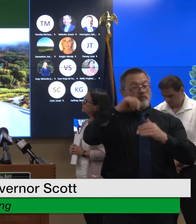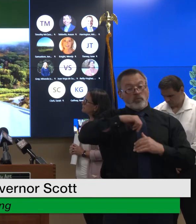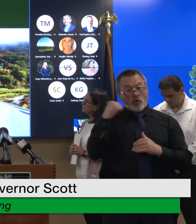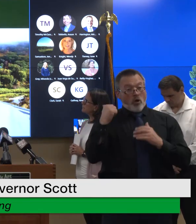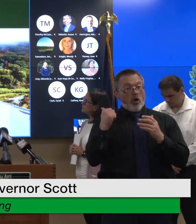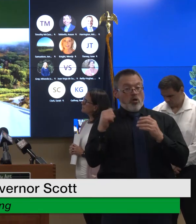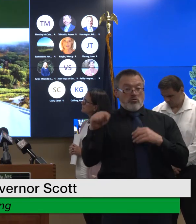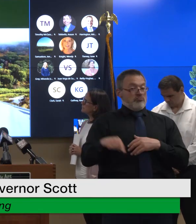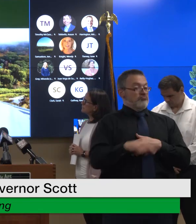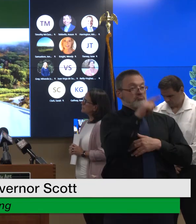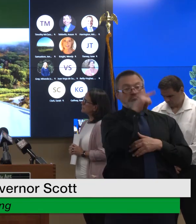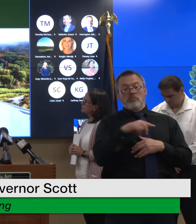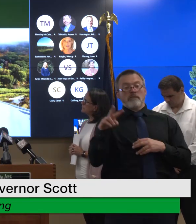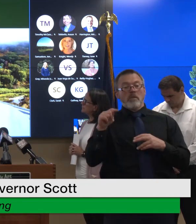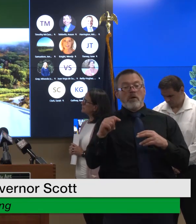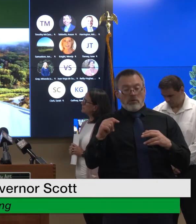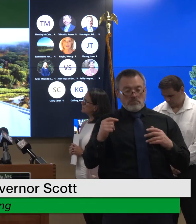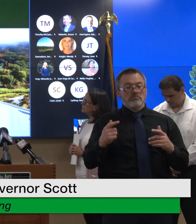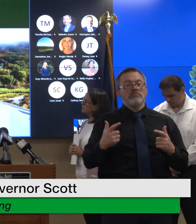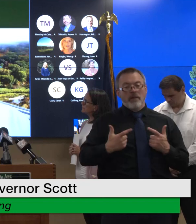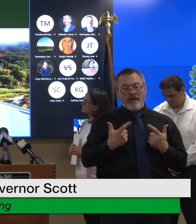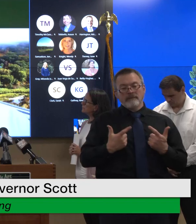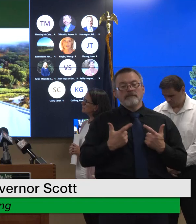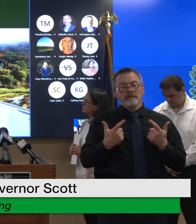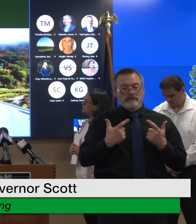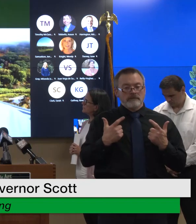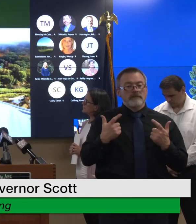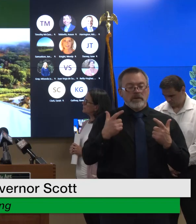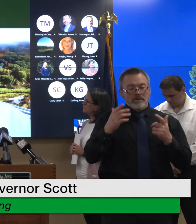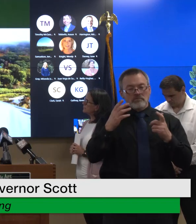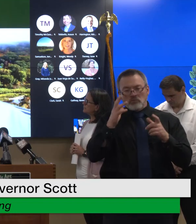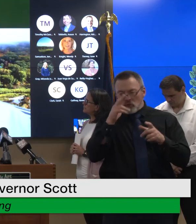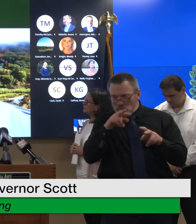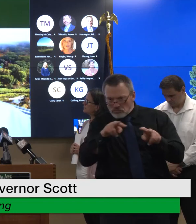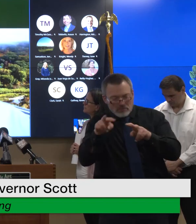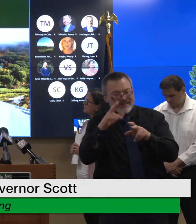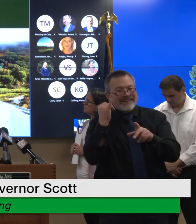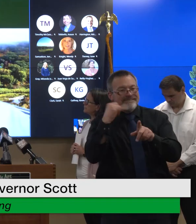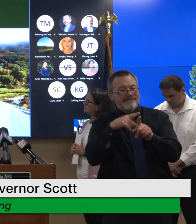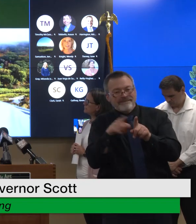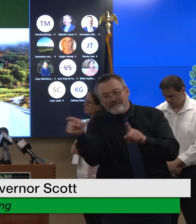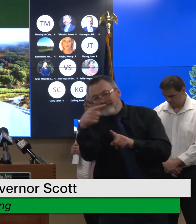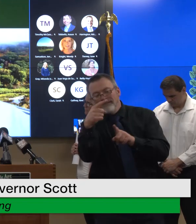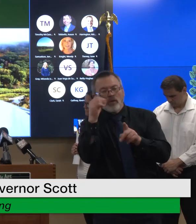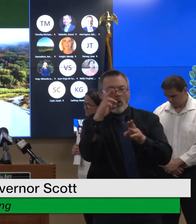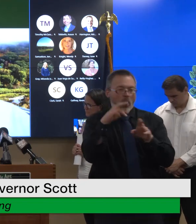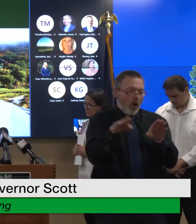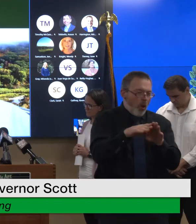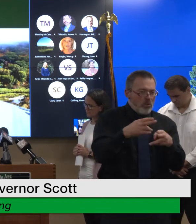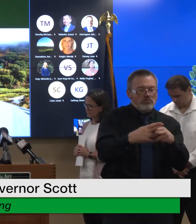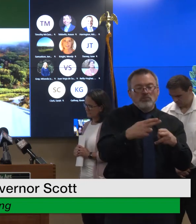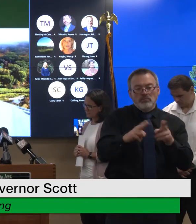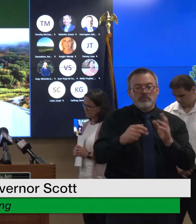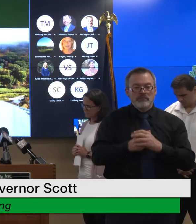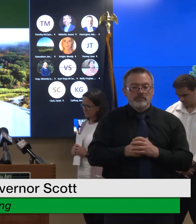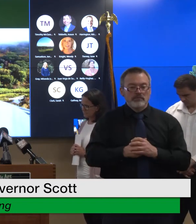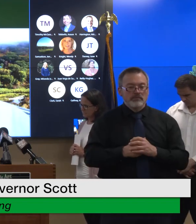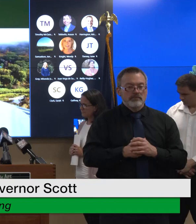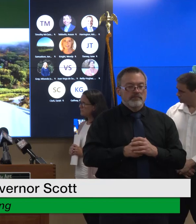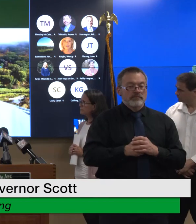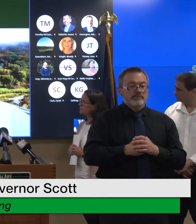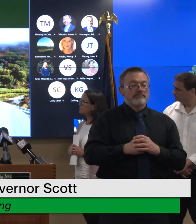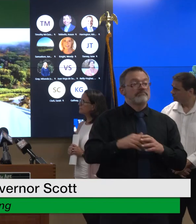are running and navigating road closures as necessary. There are no impacts to aviation in